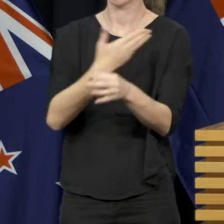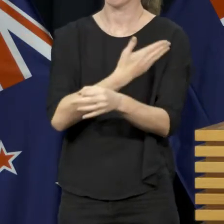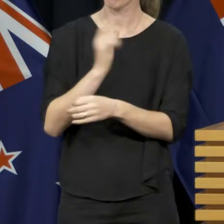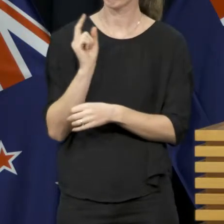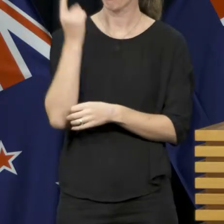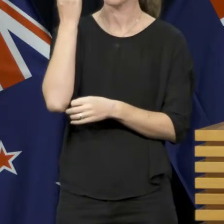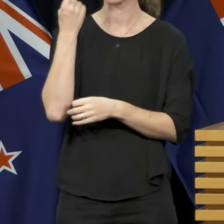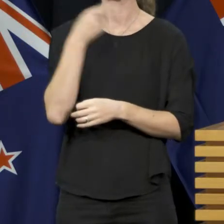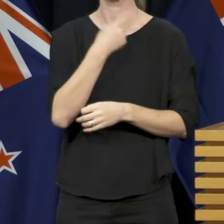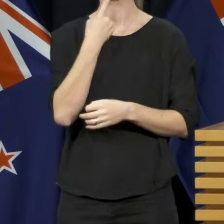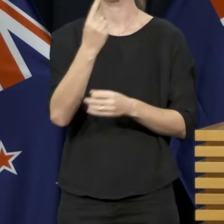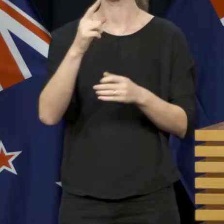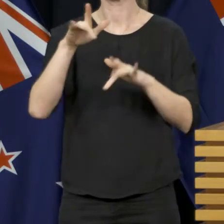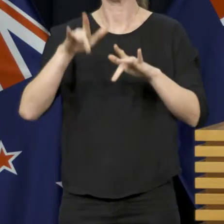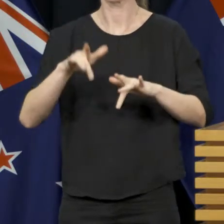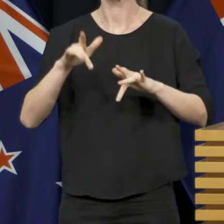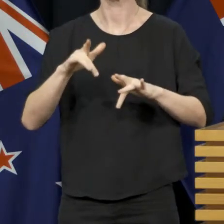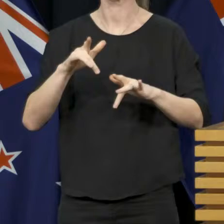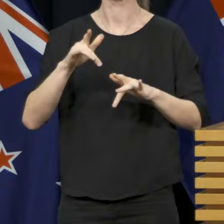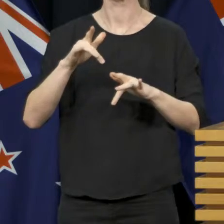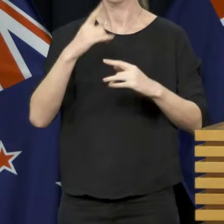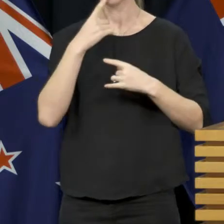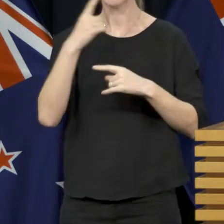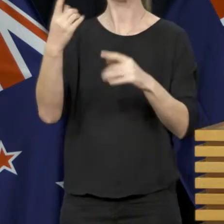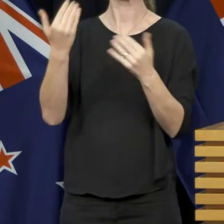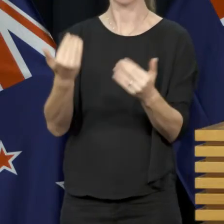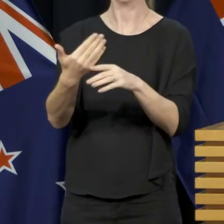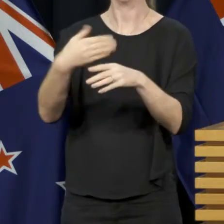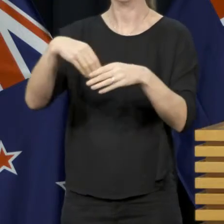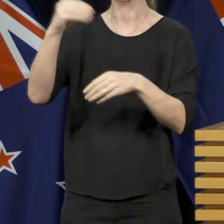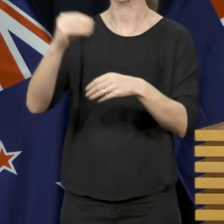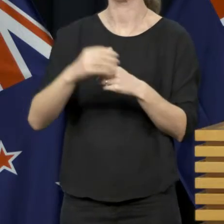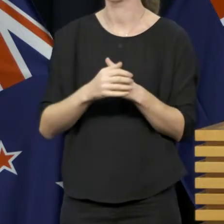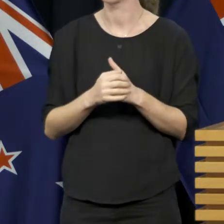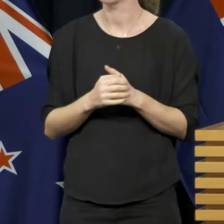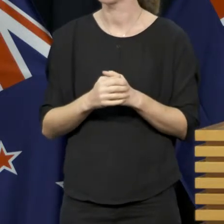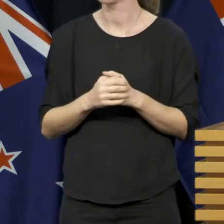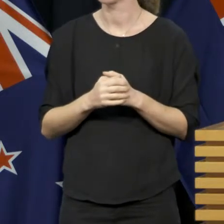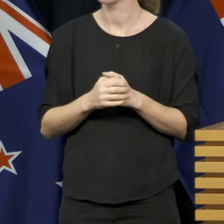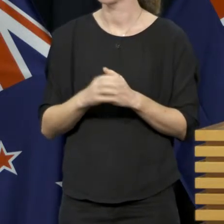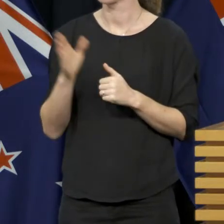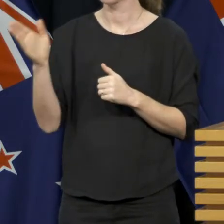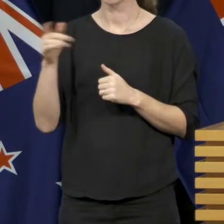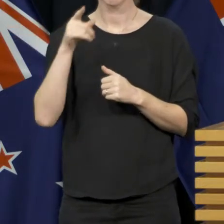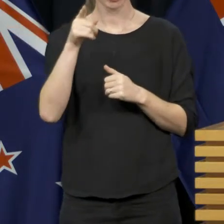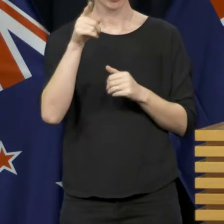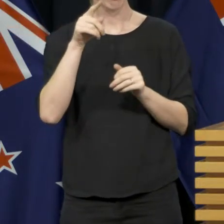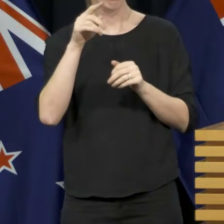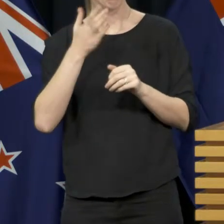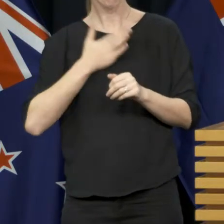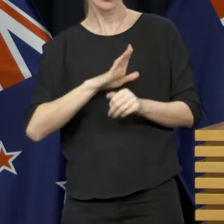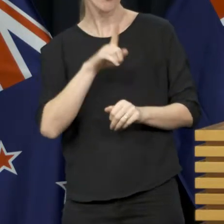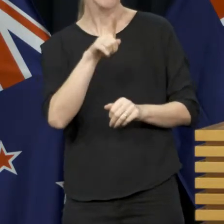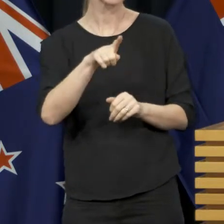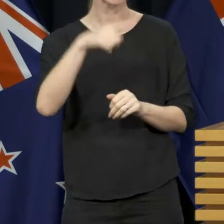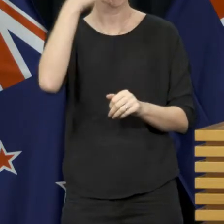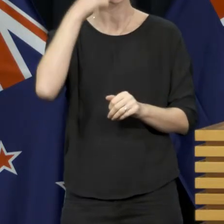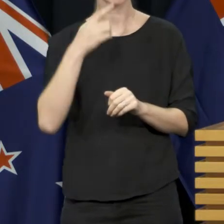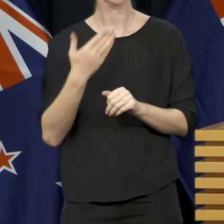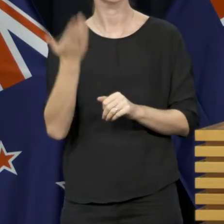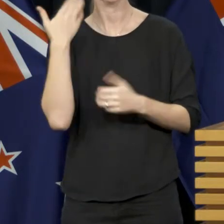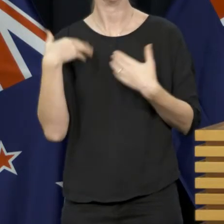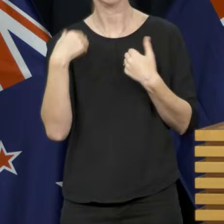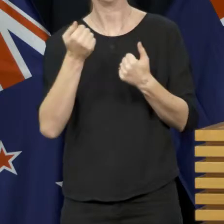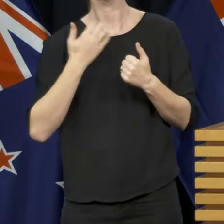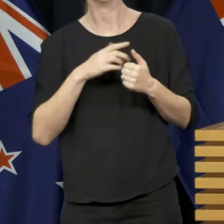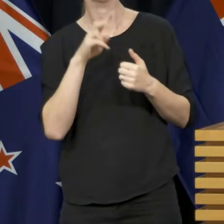Prime Minister, and she's indicated she's not going to speculate on that before the election, and I would not expect her to. Portfolio you've eyed in the past, is it something that you might have wanted